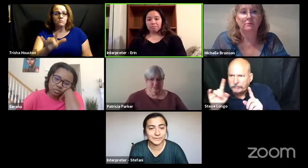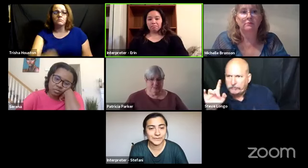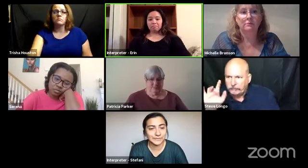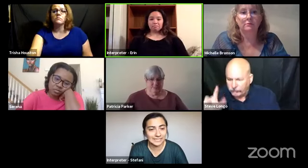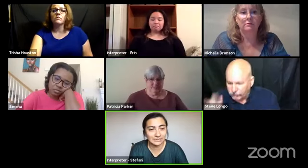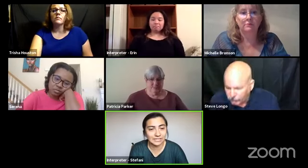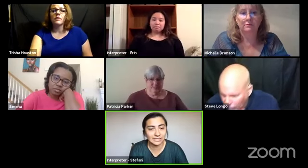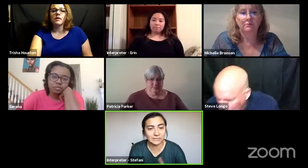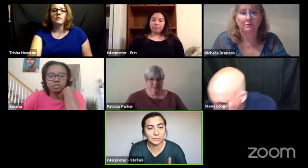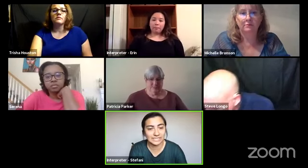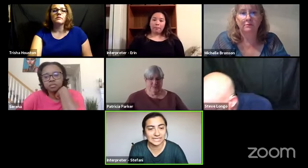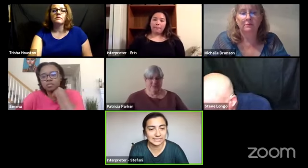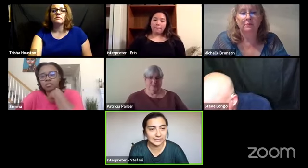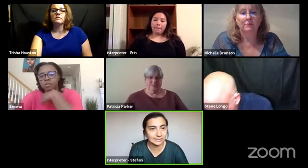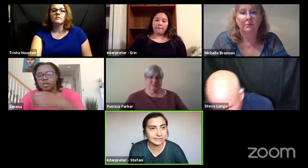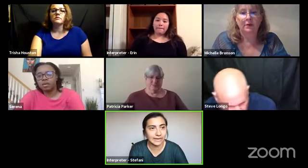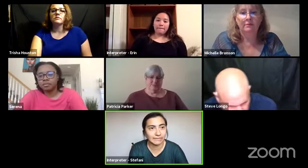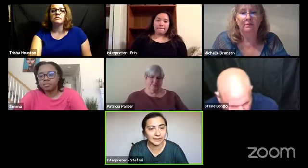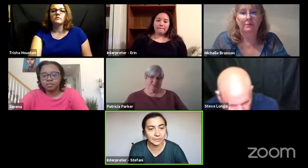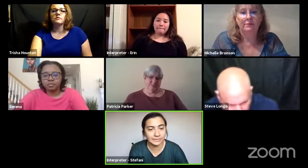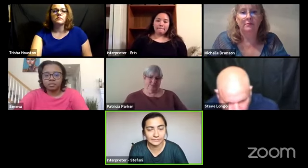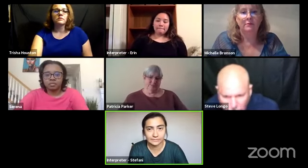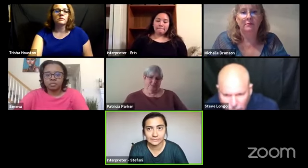All right, sounds good. Give me 1 second to have that open.